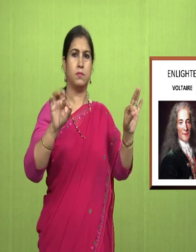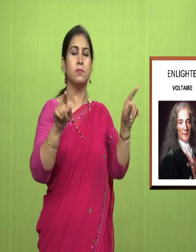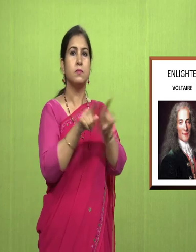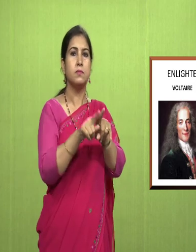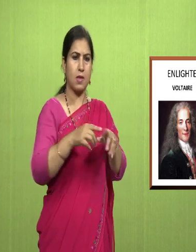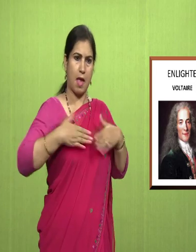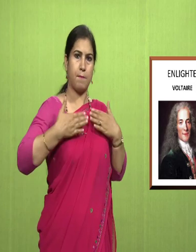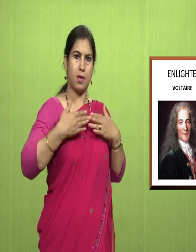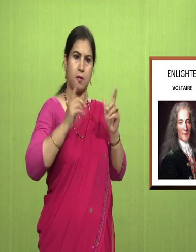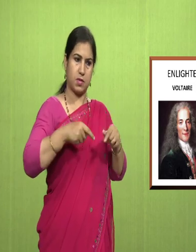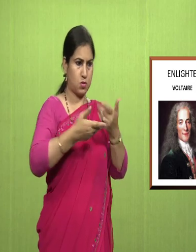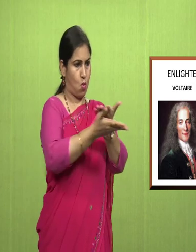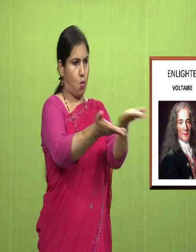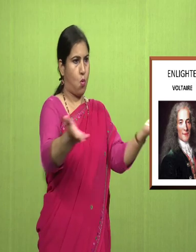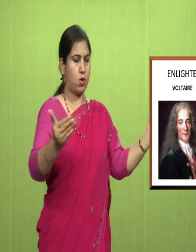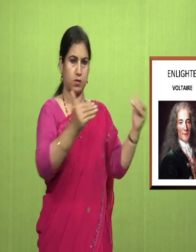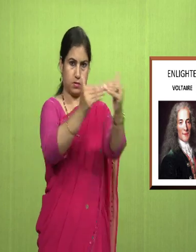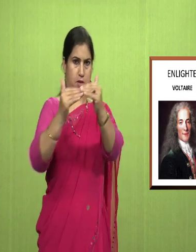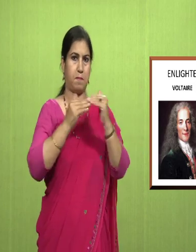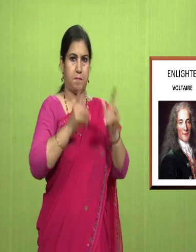and happiness of everyone.